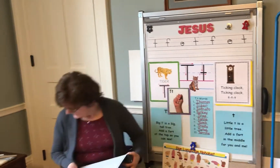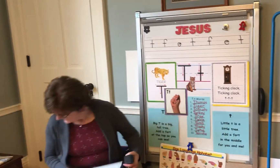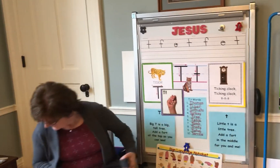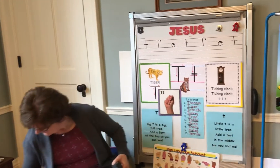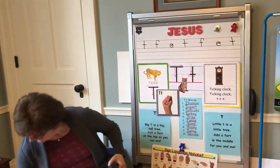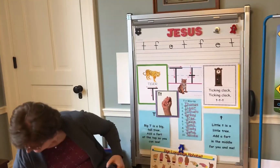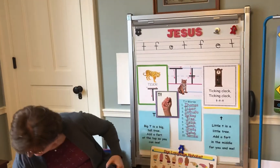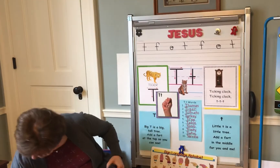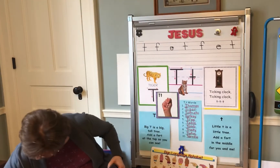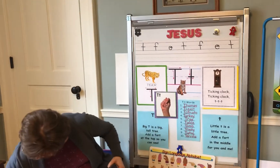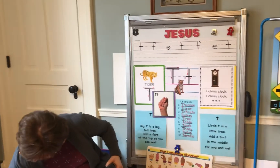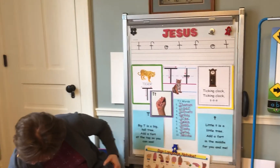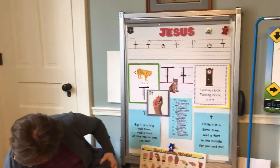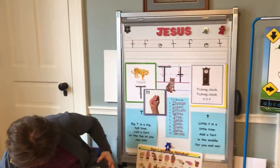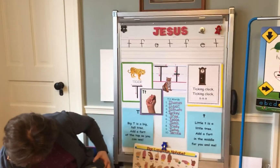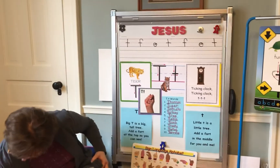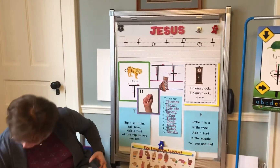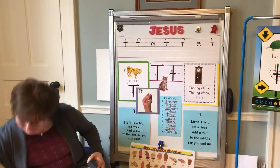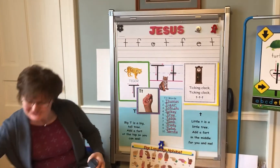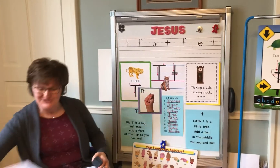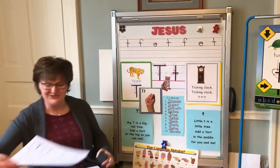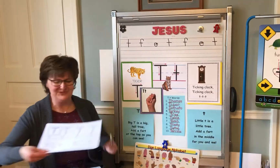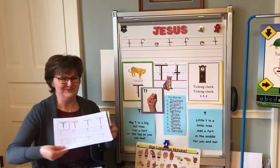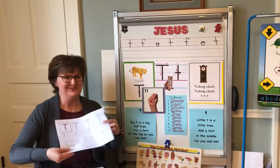is you are going to